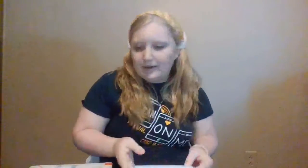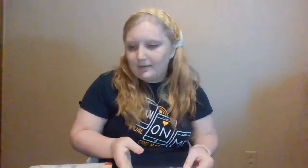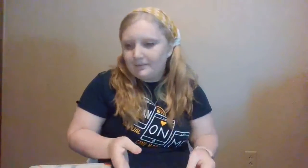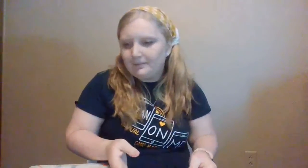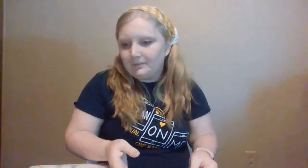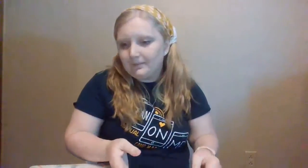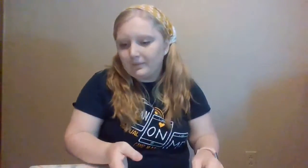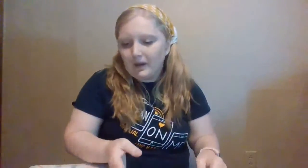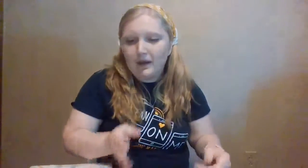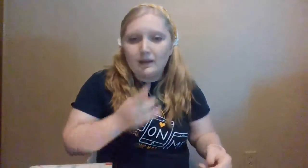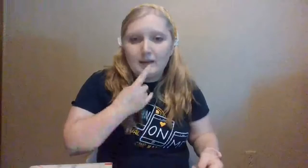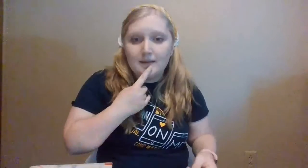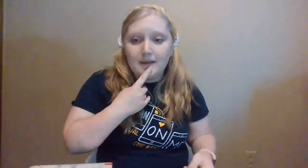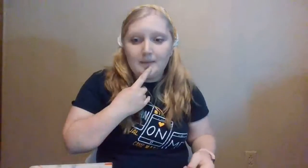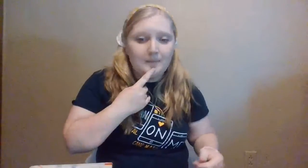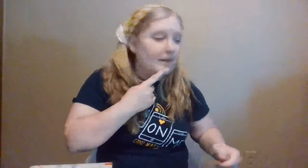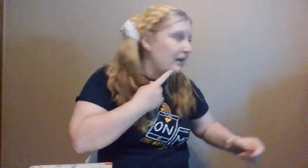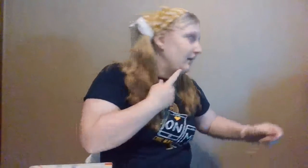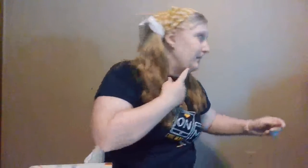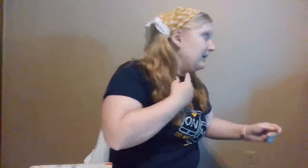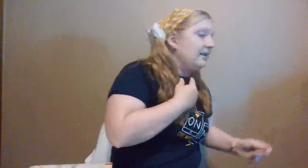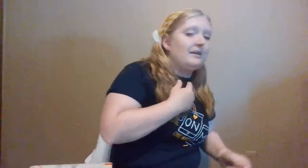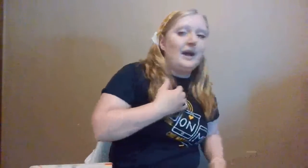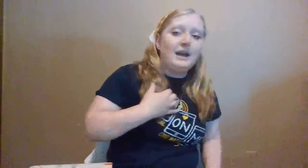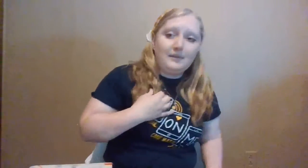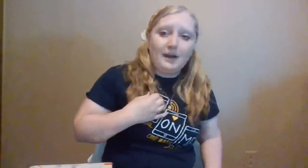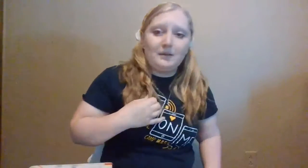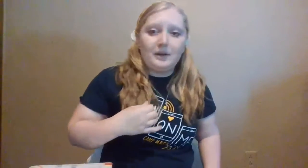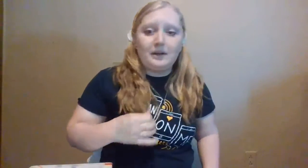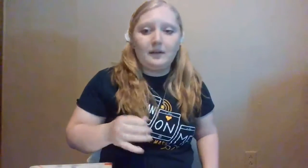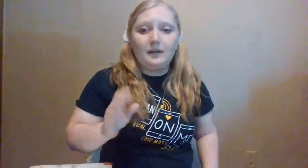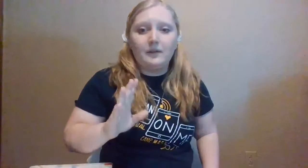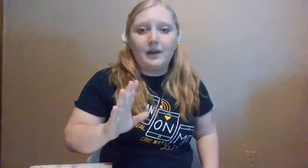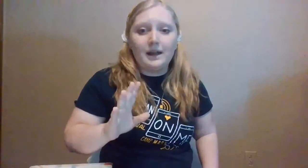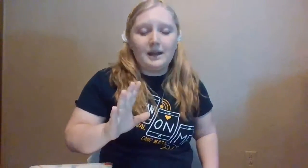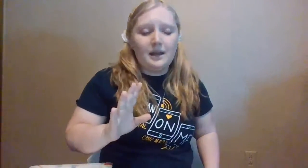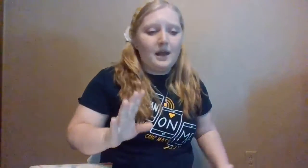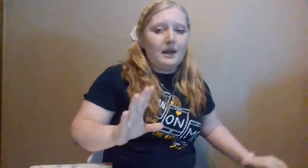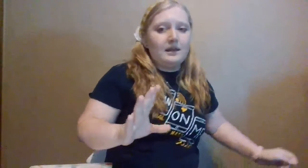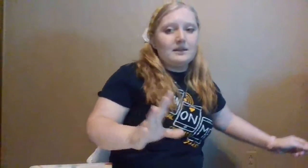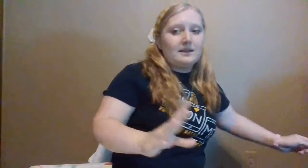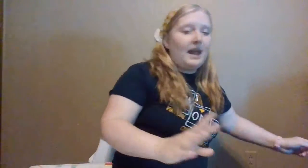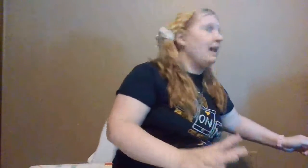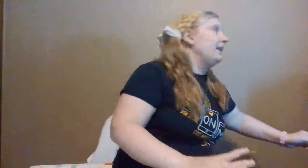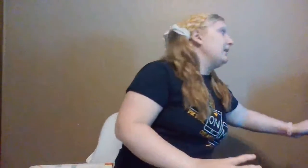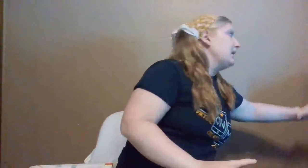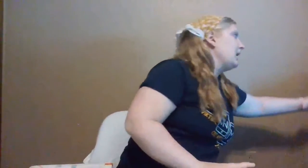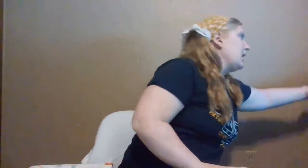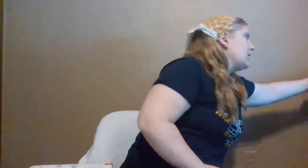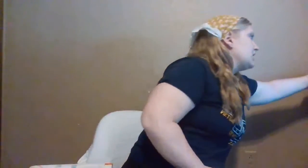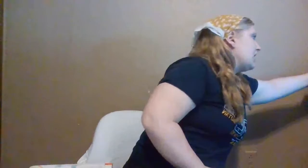Well, let's see. Let me see if I can find one. Ready? 10,